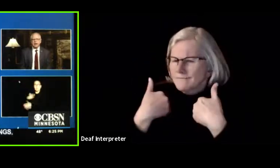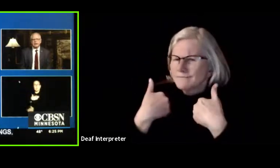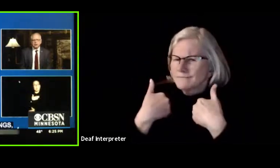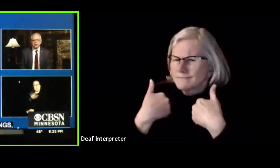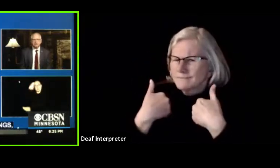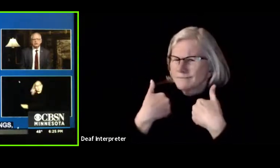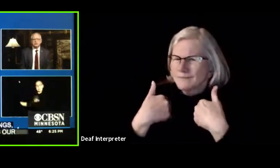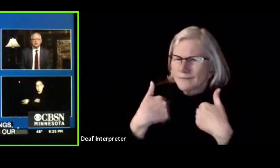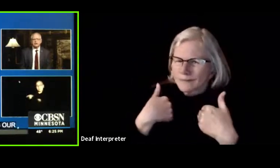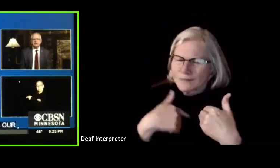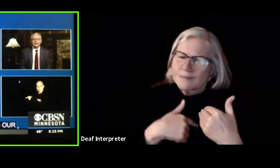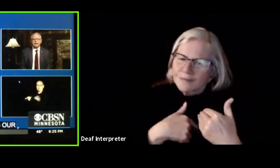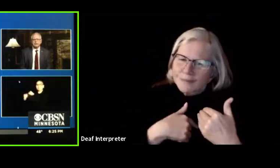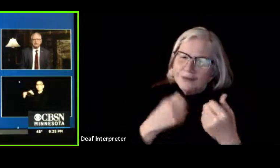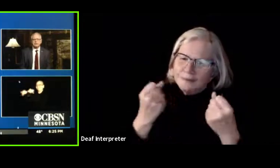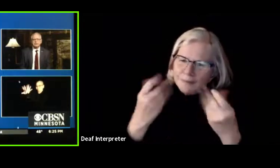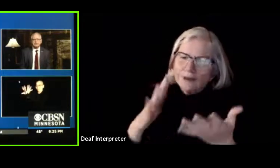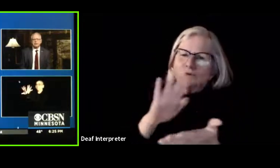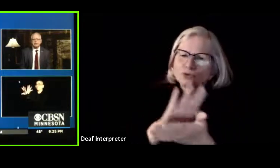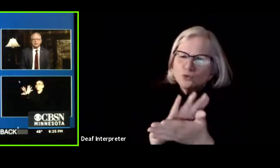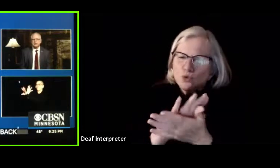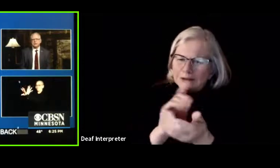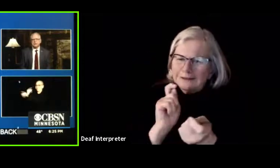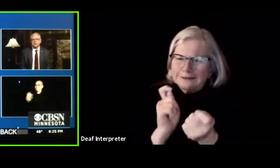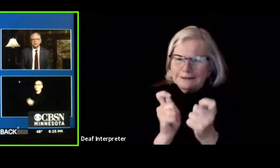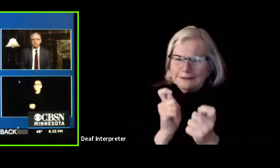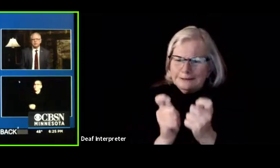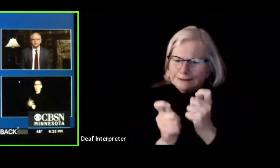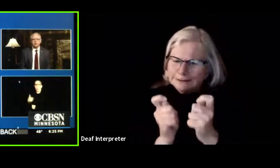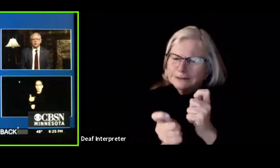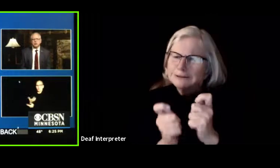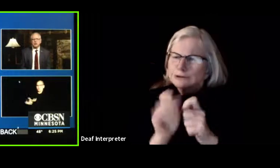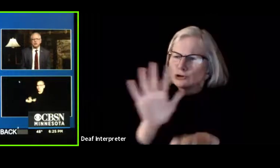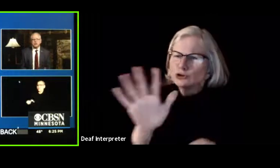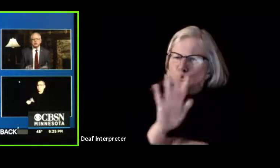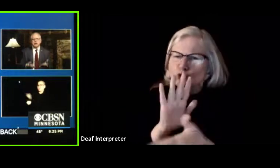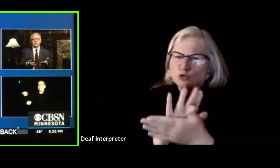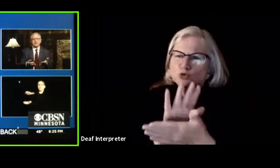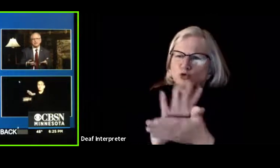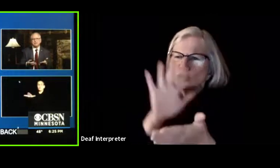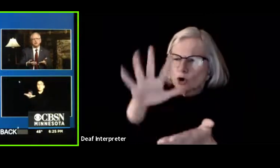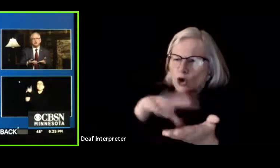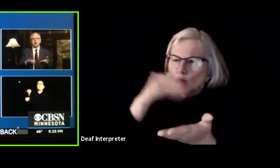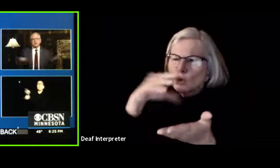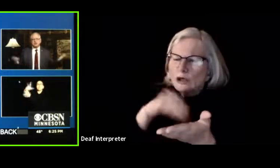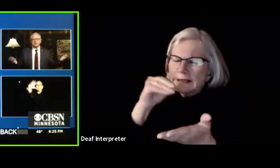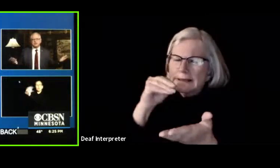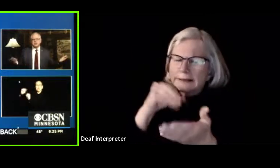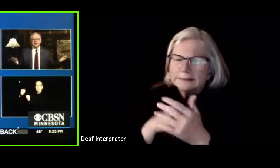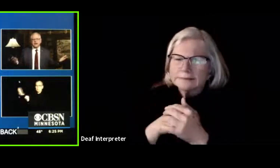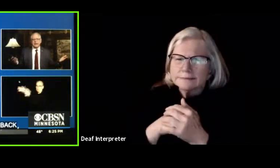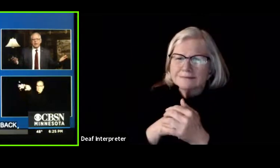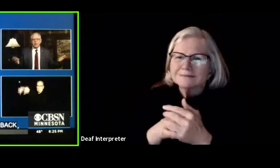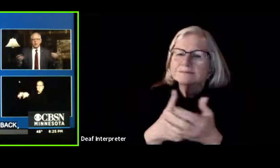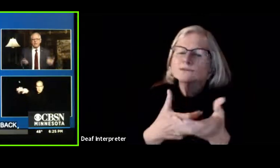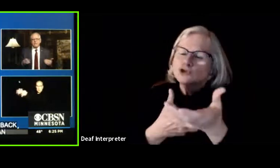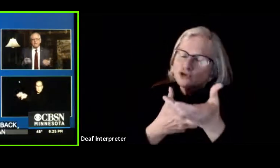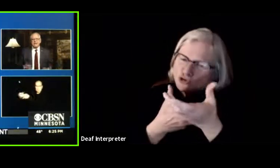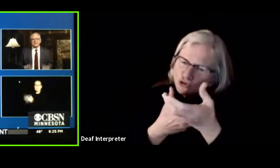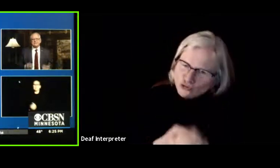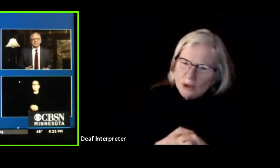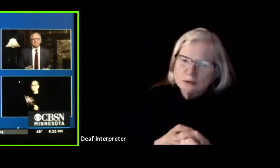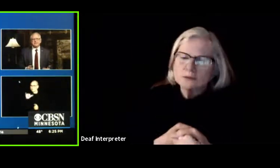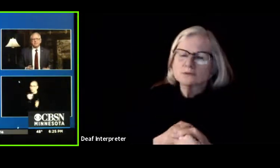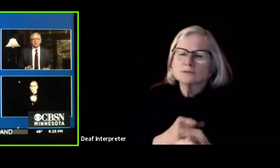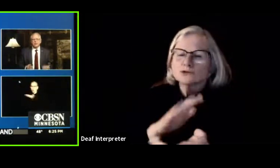I trust the superintendent and I trust the decision makers in the St. Paul Public Schools, just like many of you do across this state. Where it